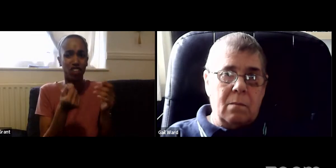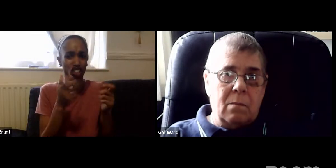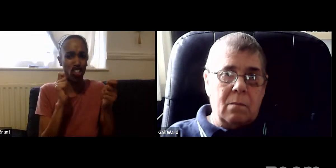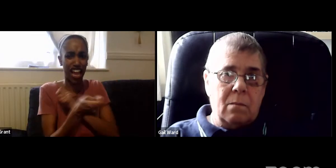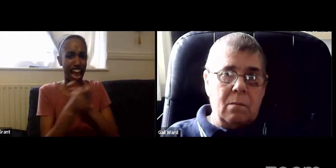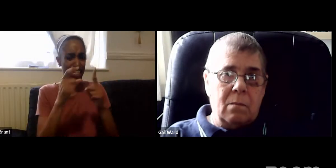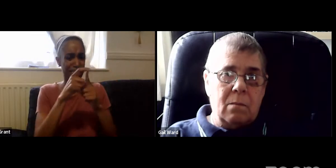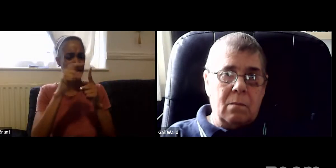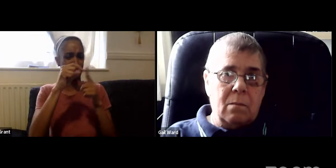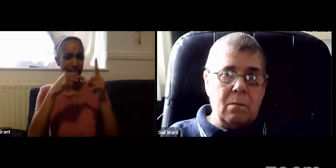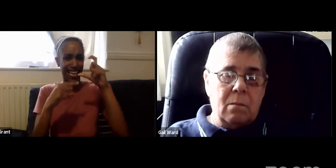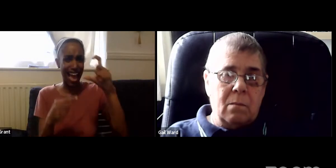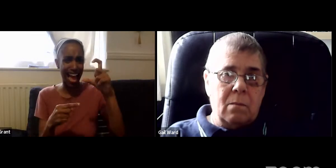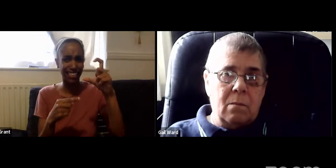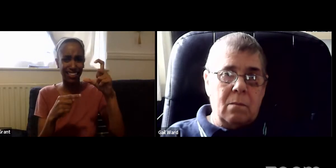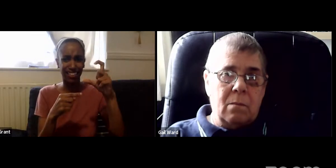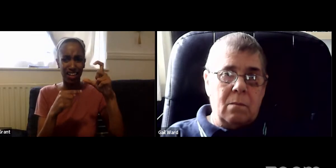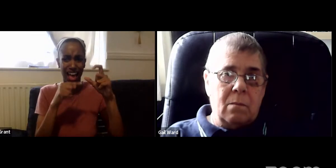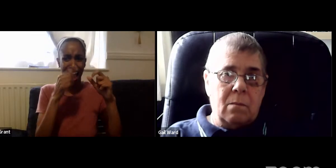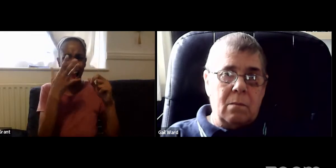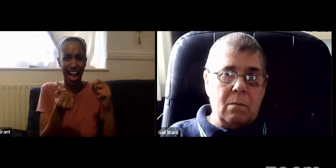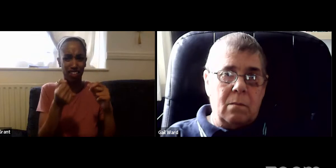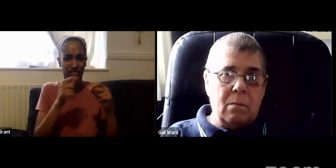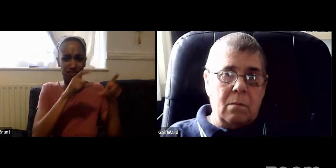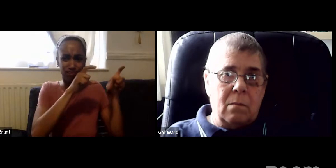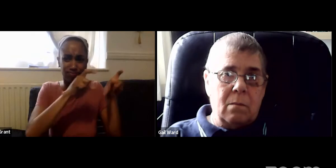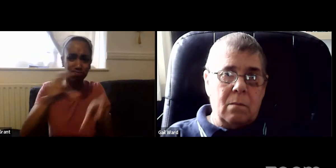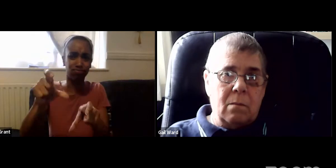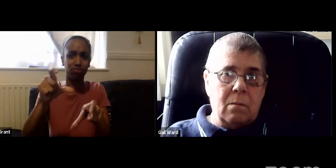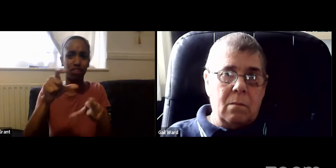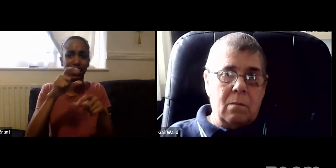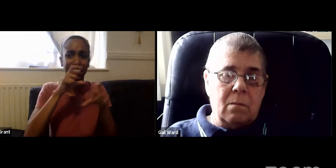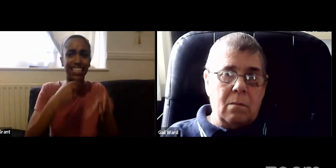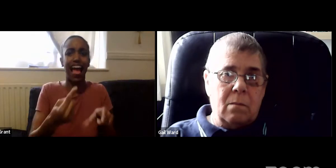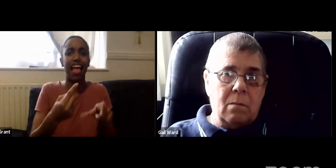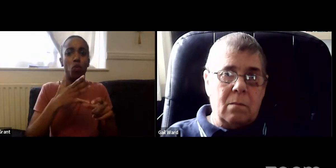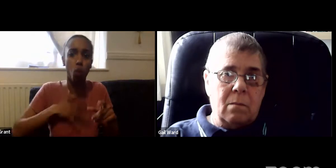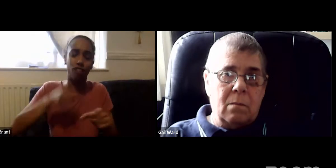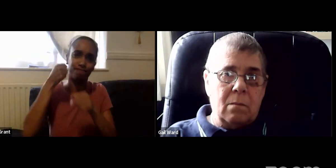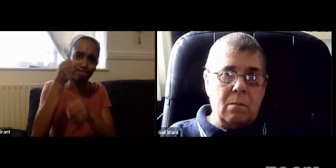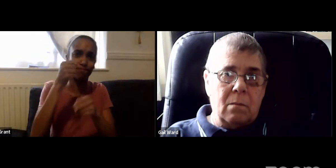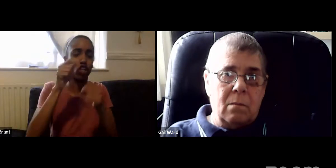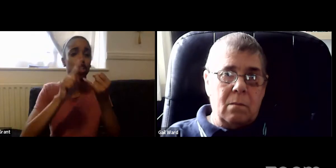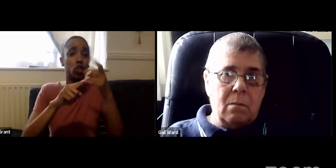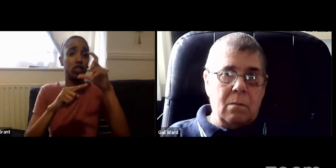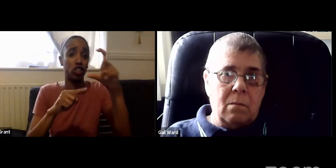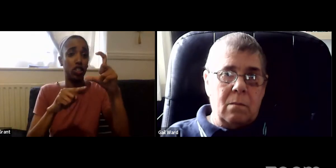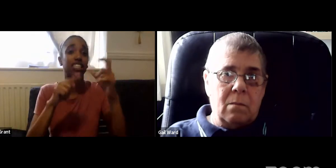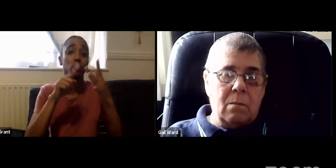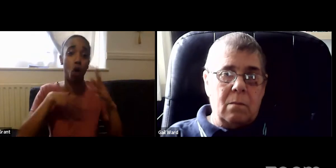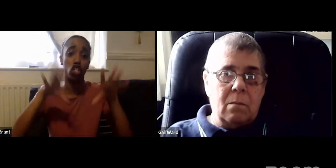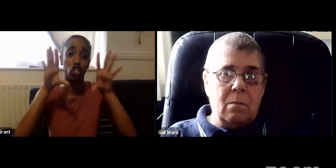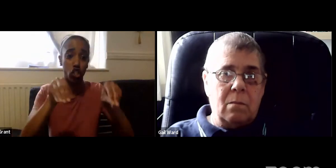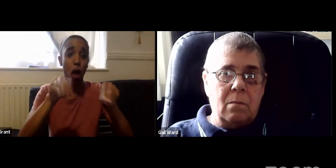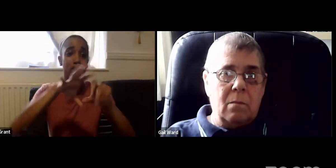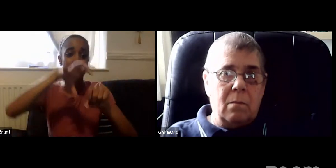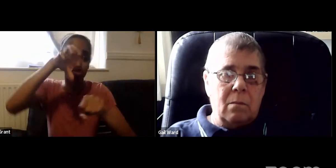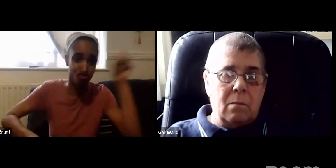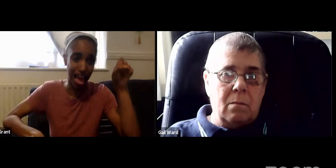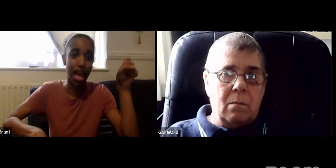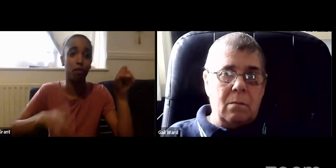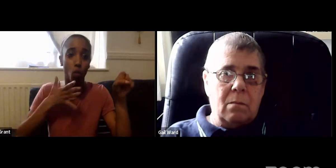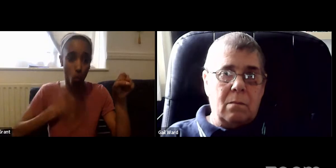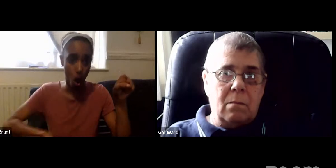Philip Alston identified these, and DPAC continues to demand that